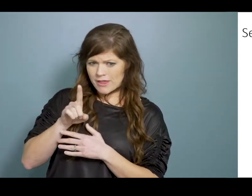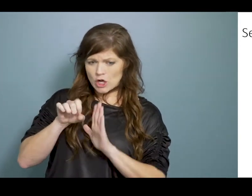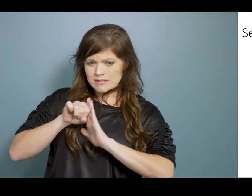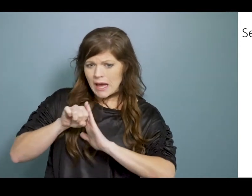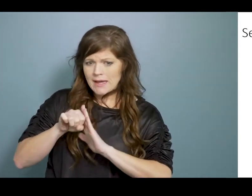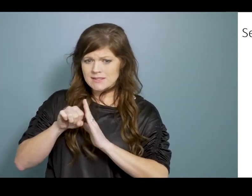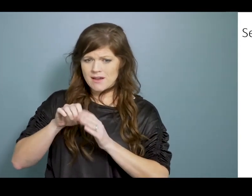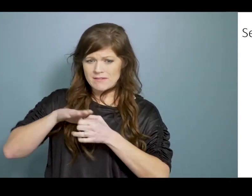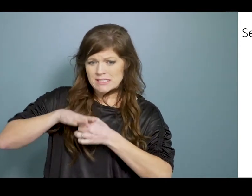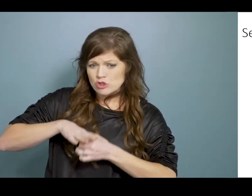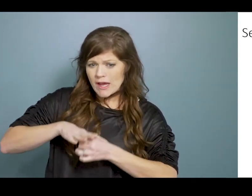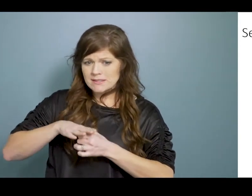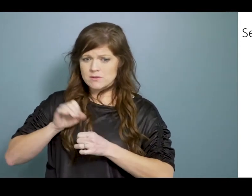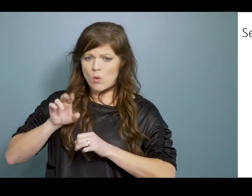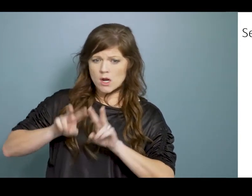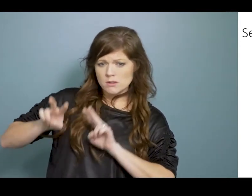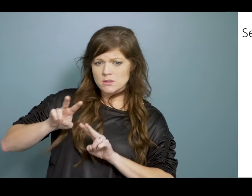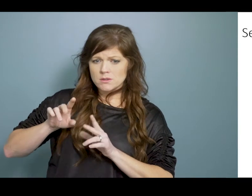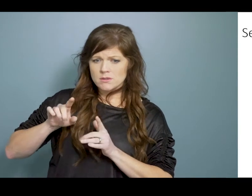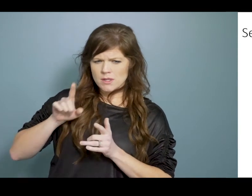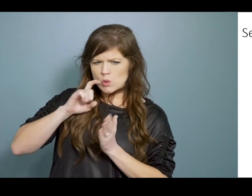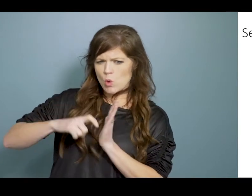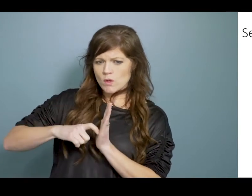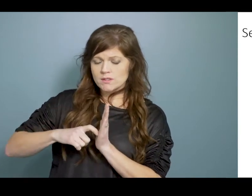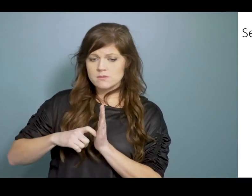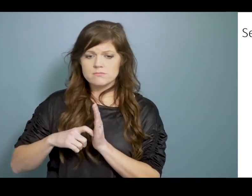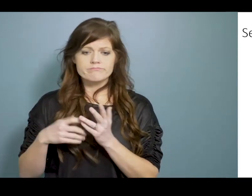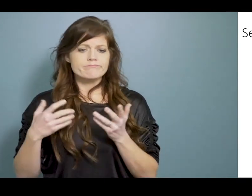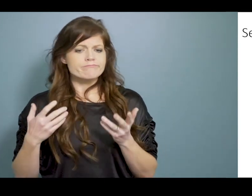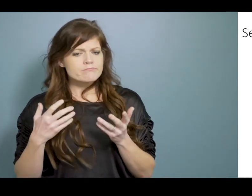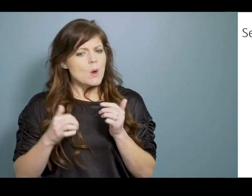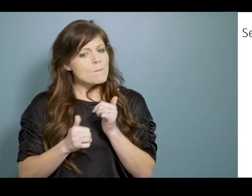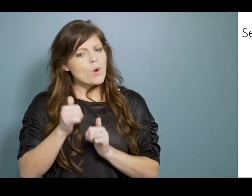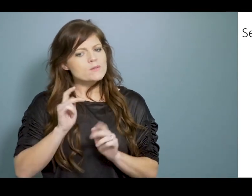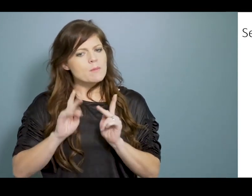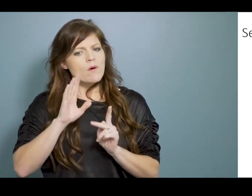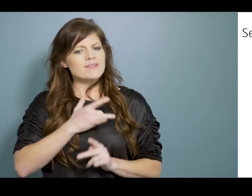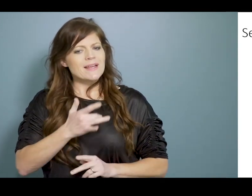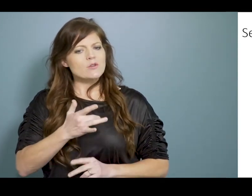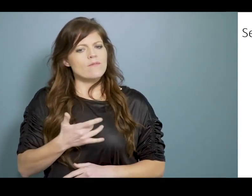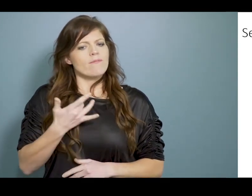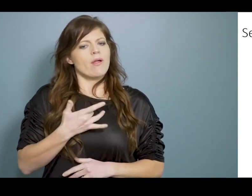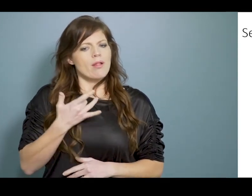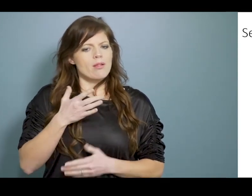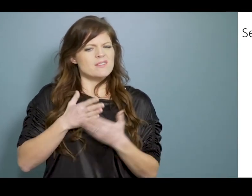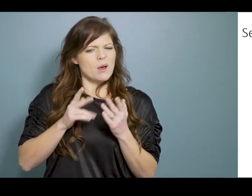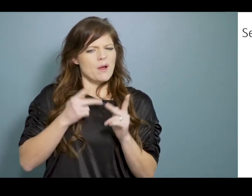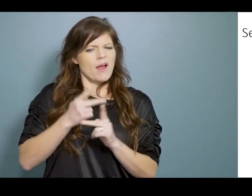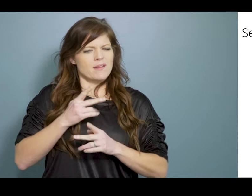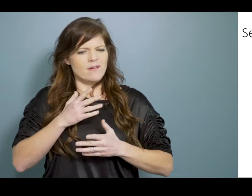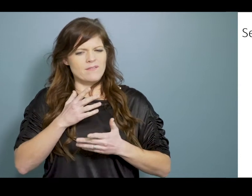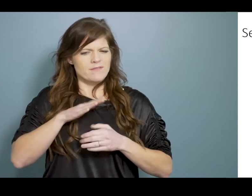I would guess for most people, there's some sort of distress. We are living